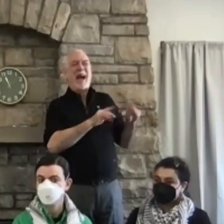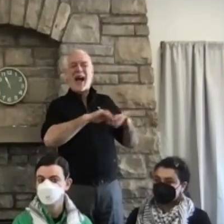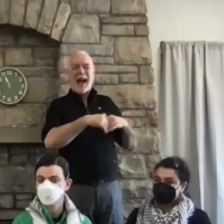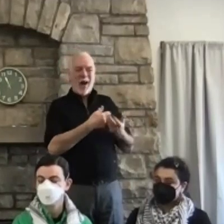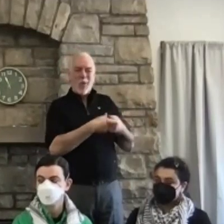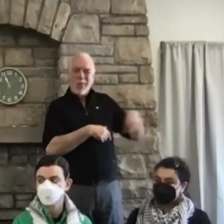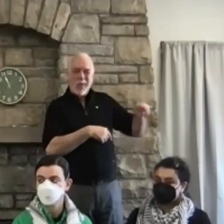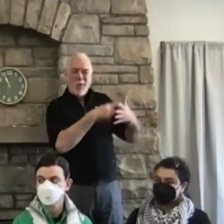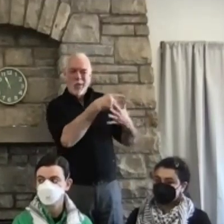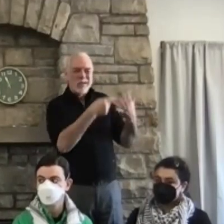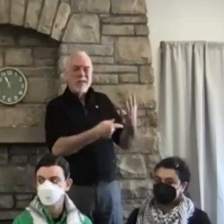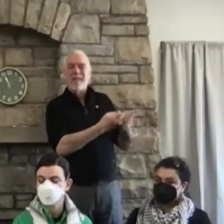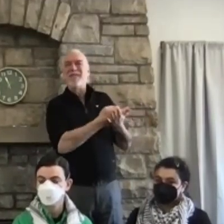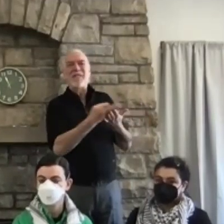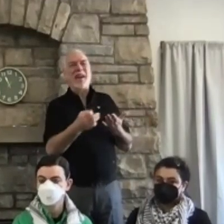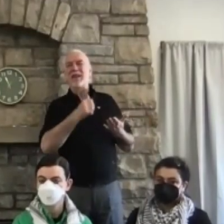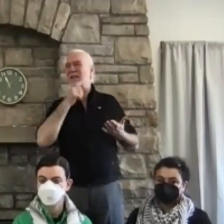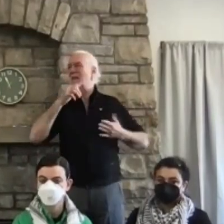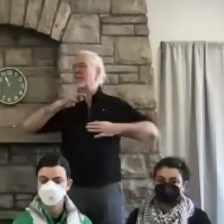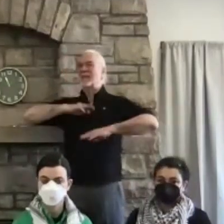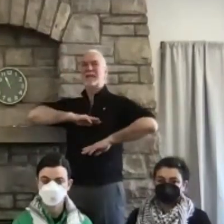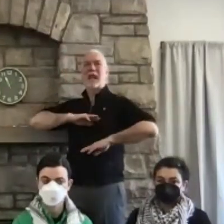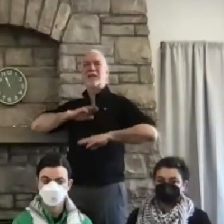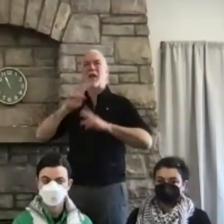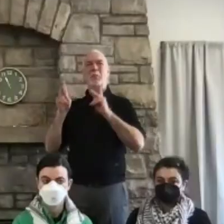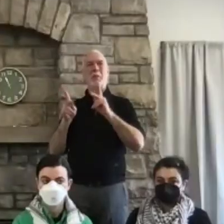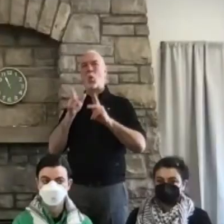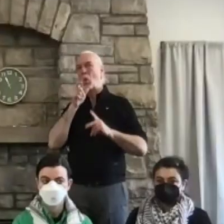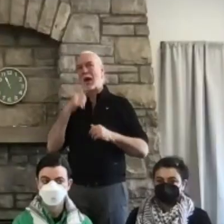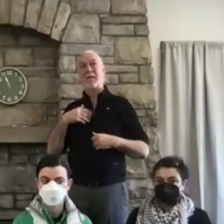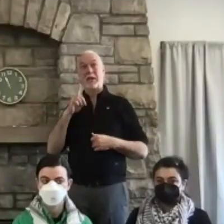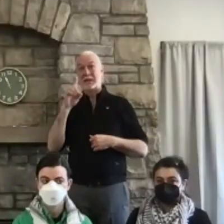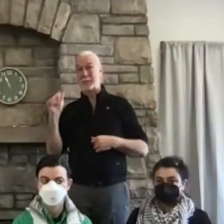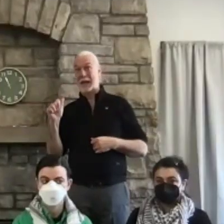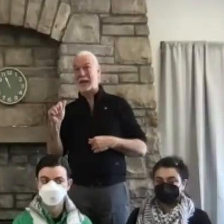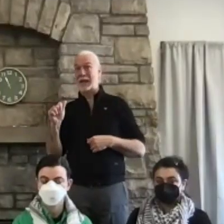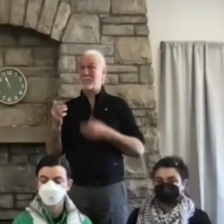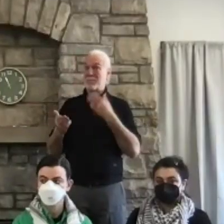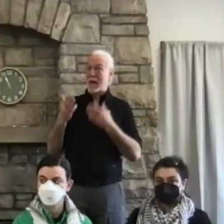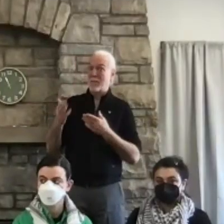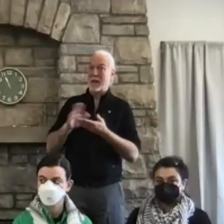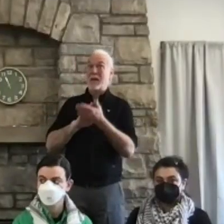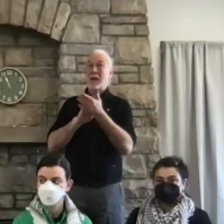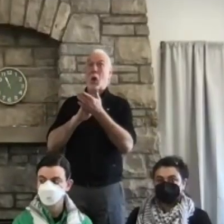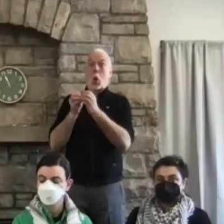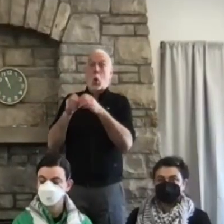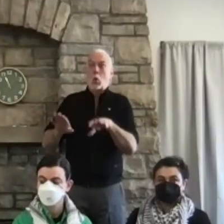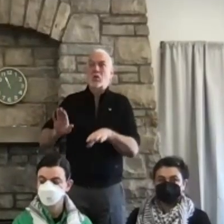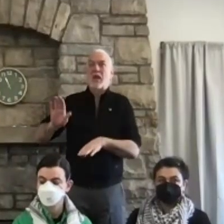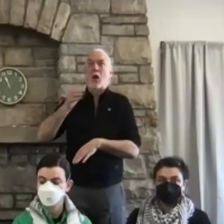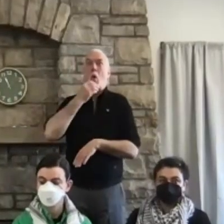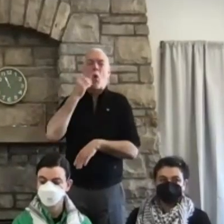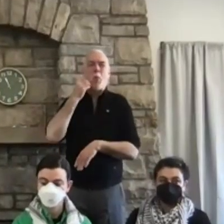of disabled individuals who are at risk of becoming unhoused? And what, can you name any